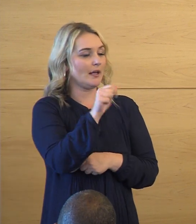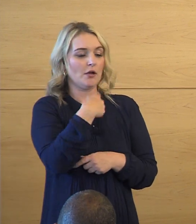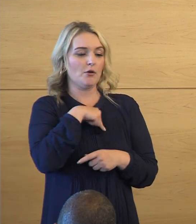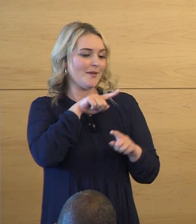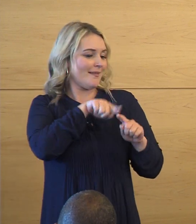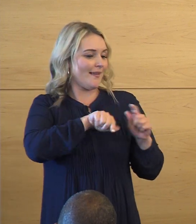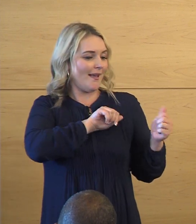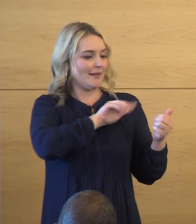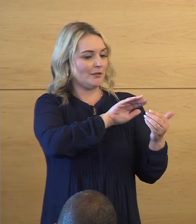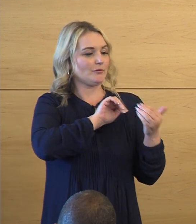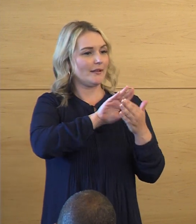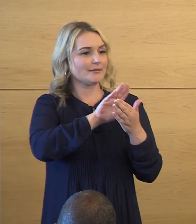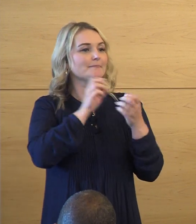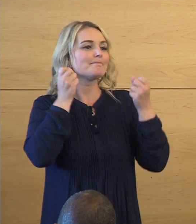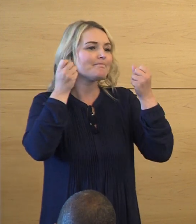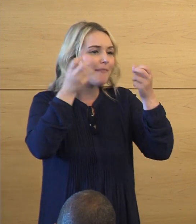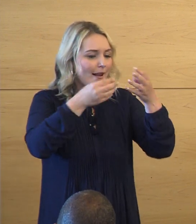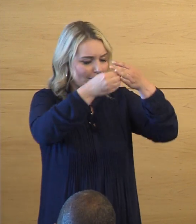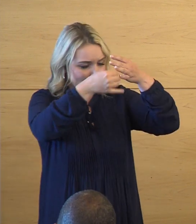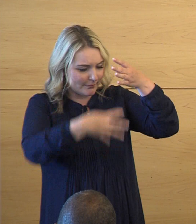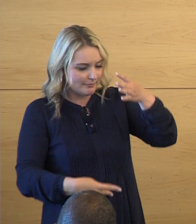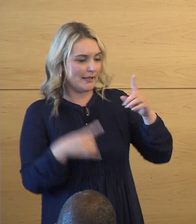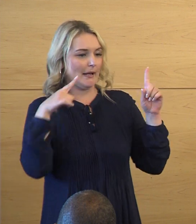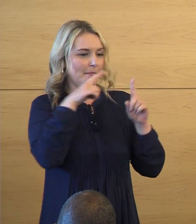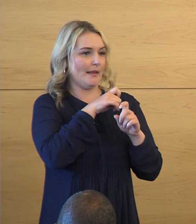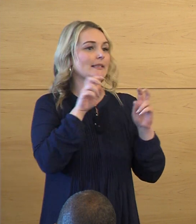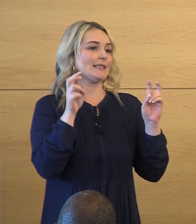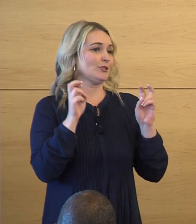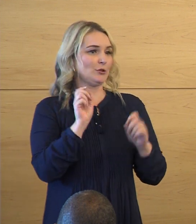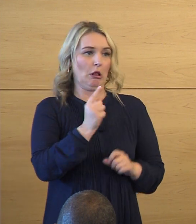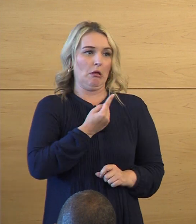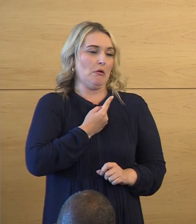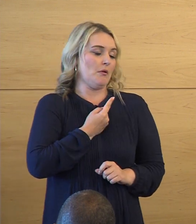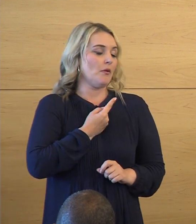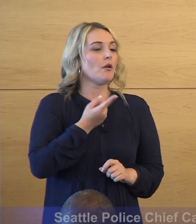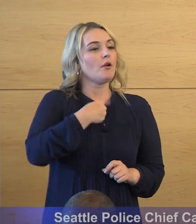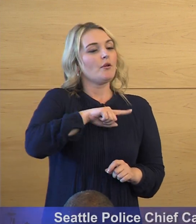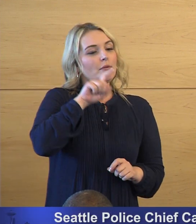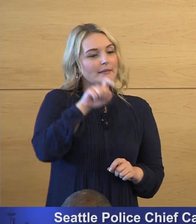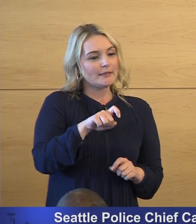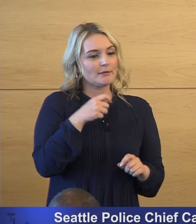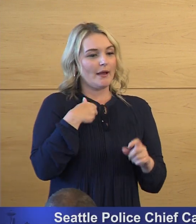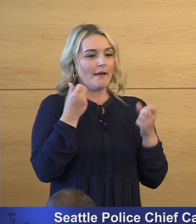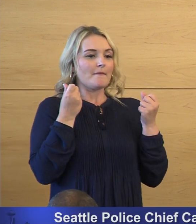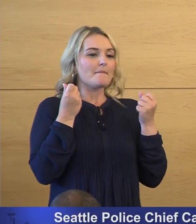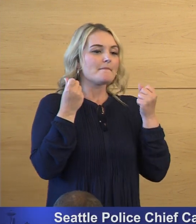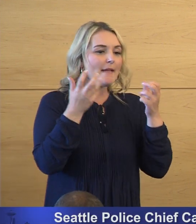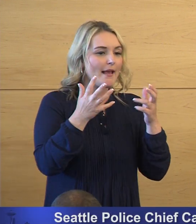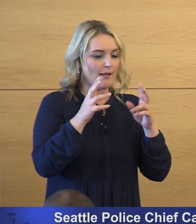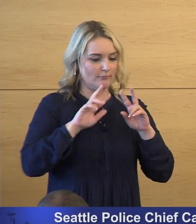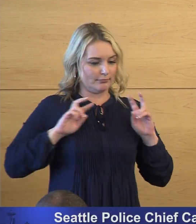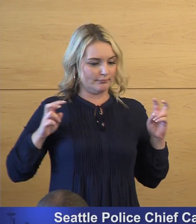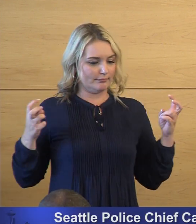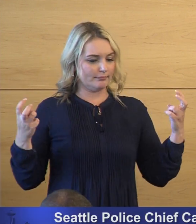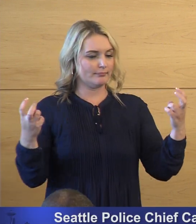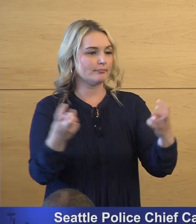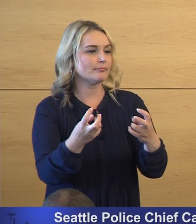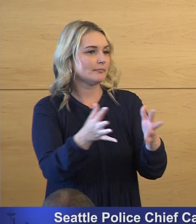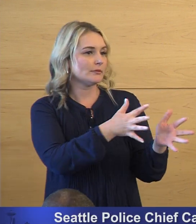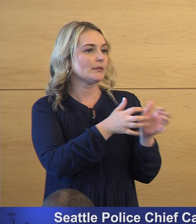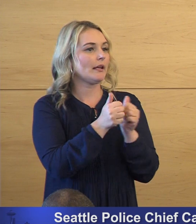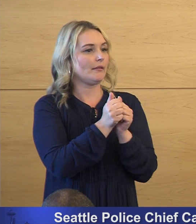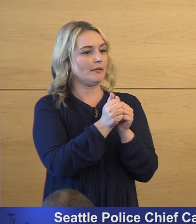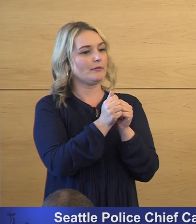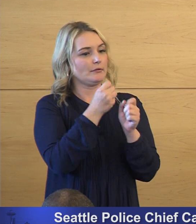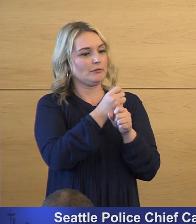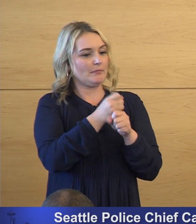address these very challenging and complex issues alone. We need to have so many at the table together to make this